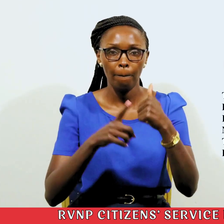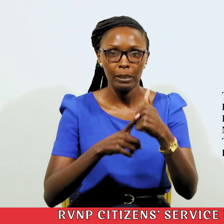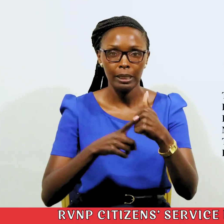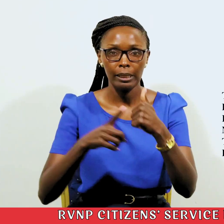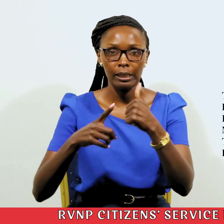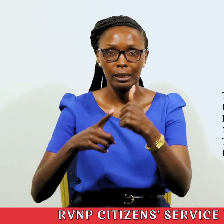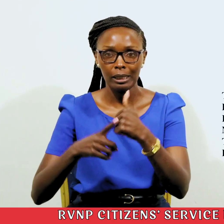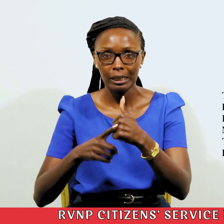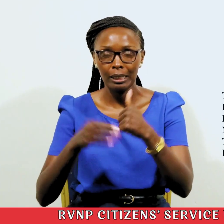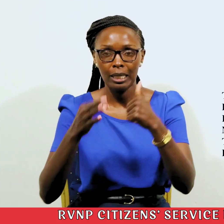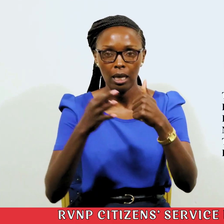668